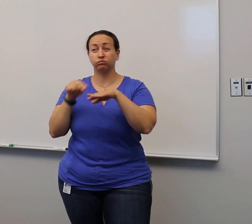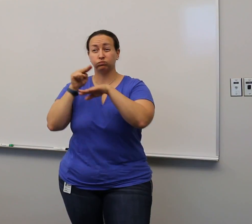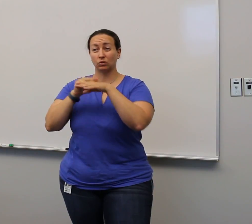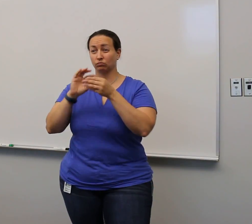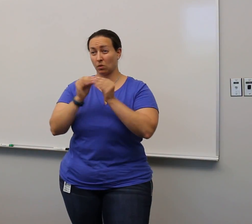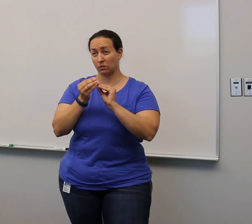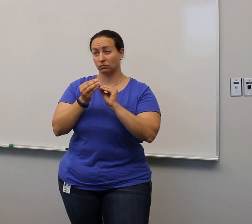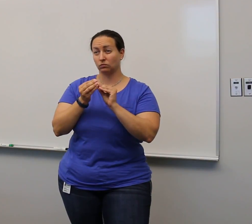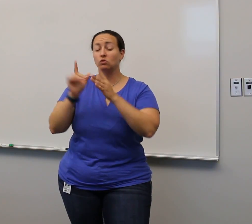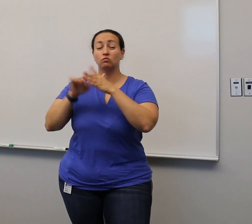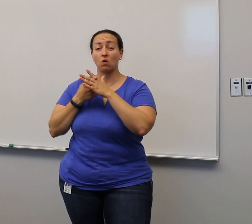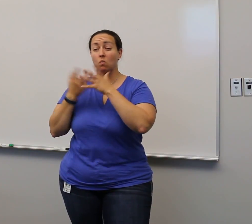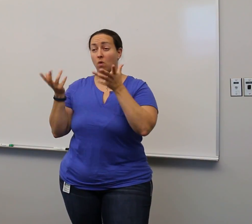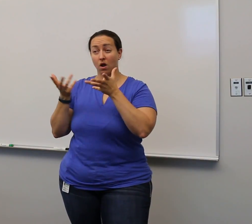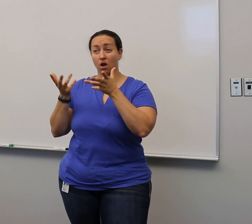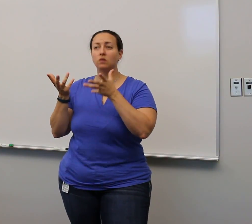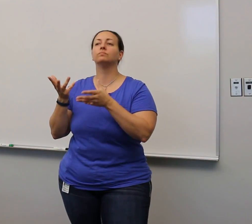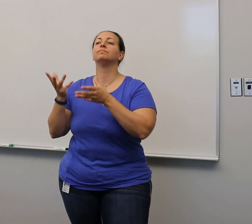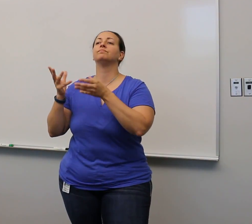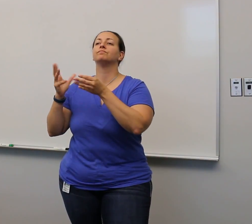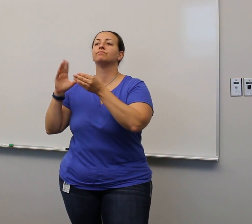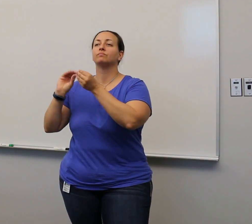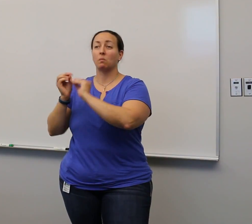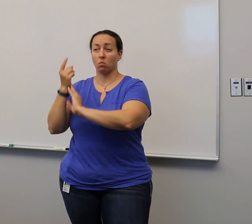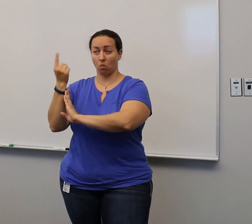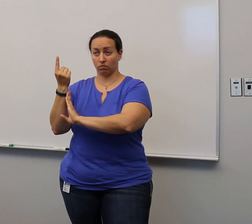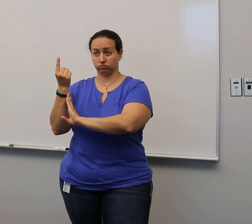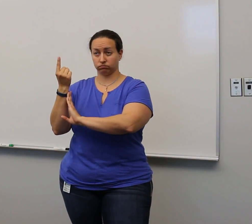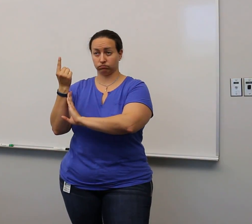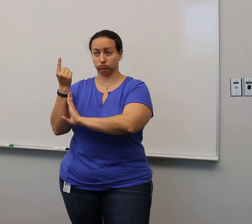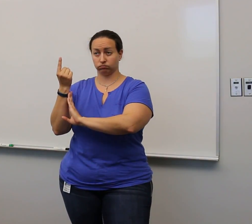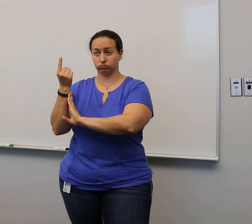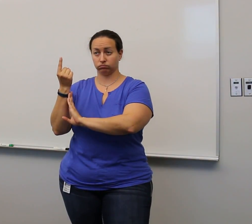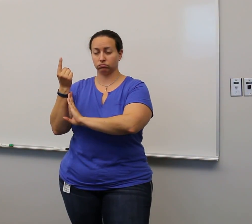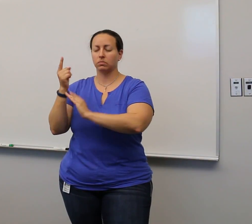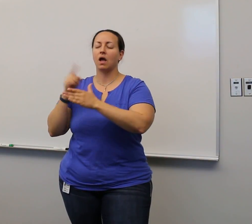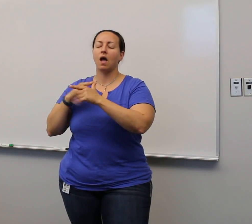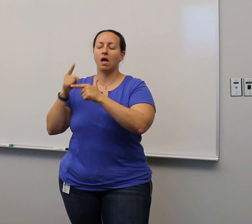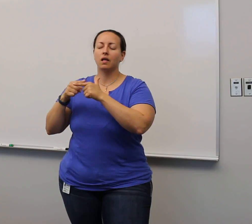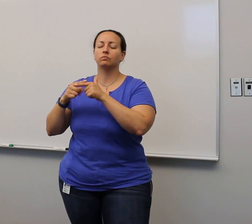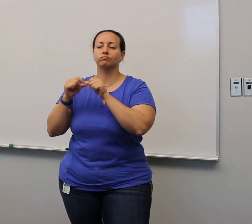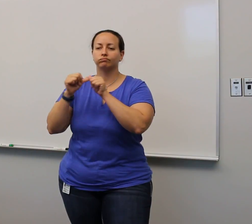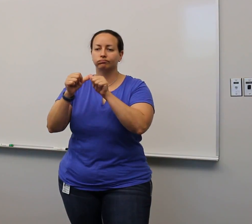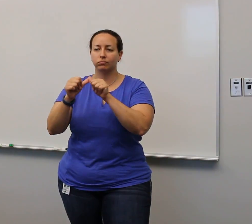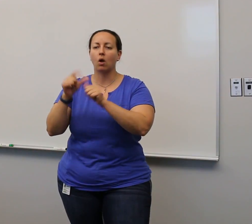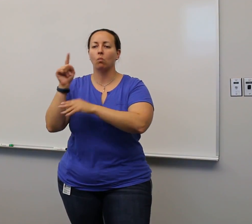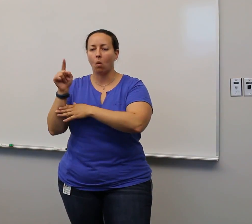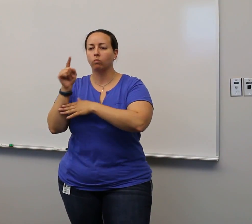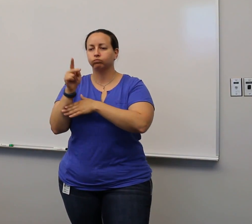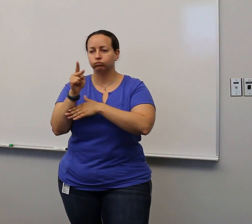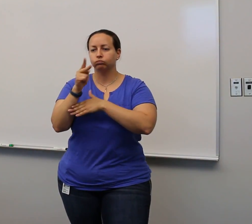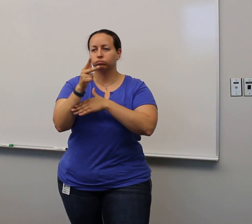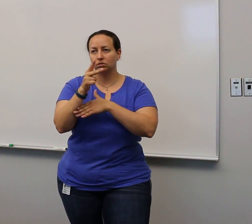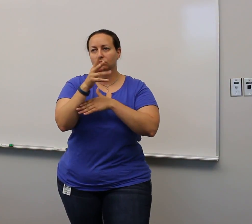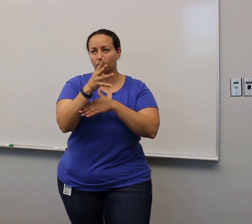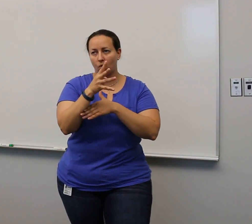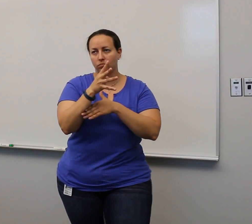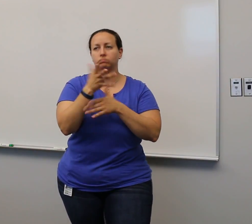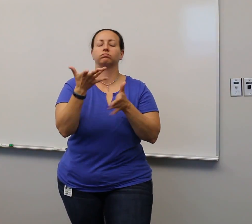number 1 and going up by ones as far as you can count. So I've listed a few examples like the